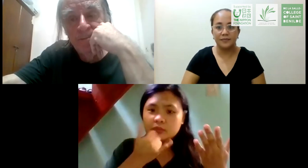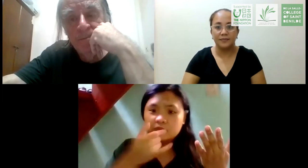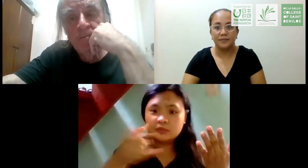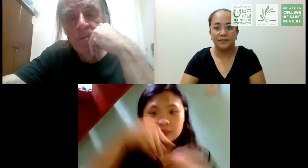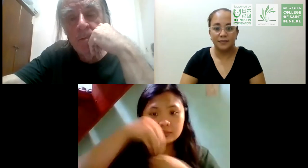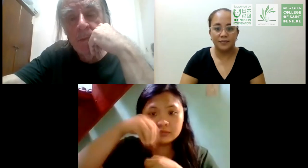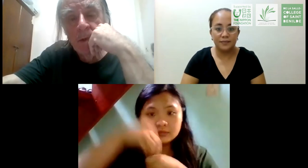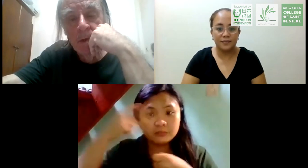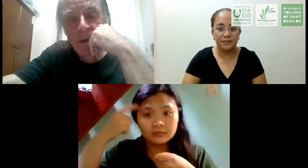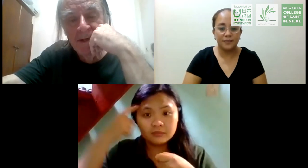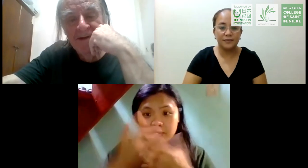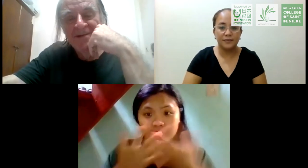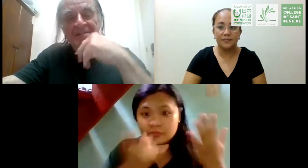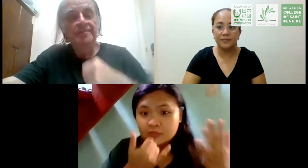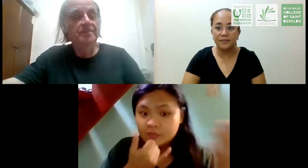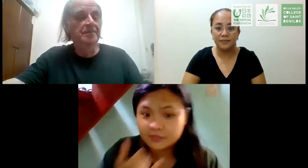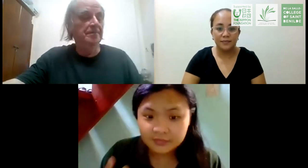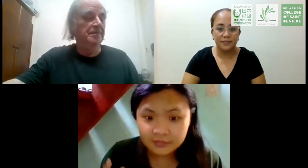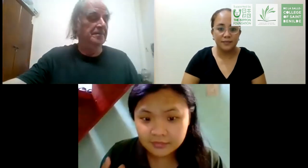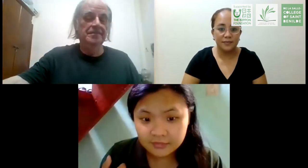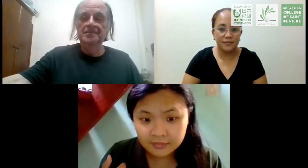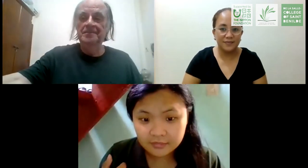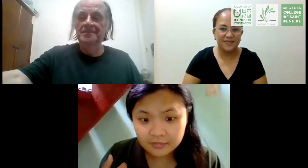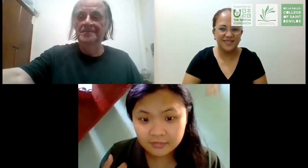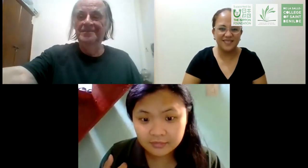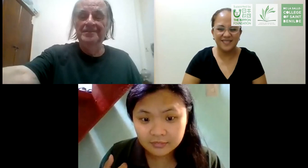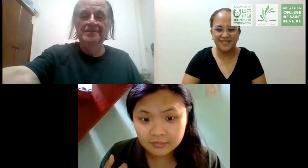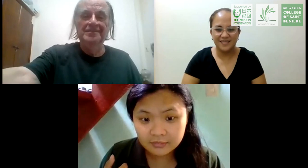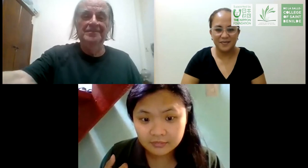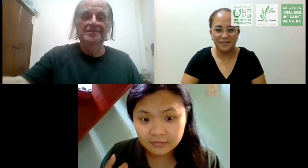Okay. Why is everybody quiet? What's wrong? How come nobody's saying anything?